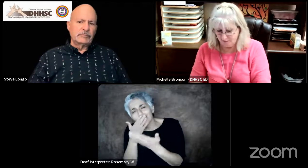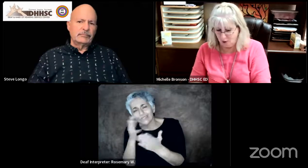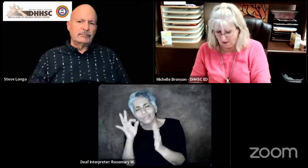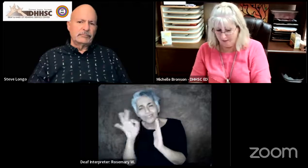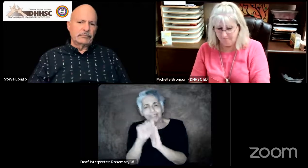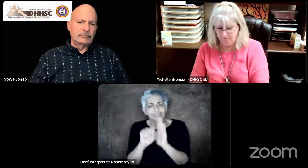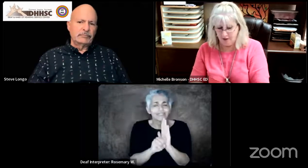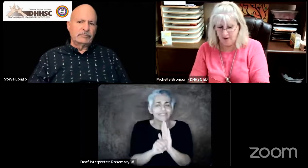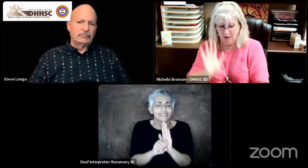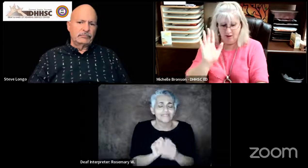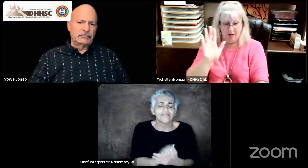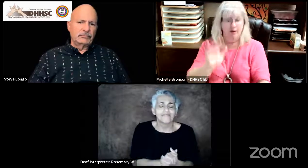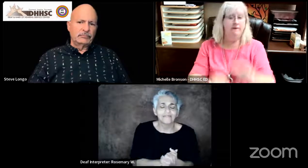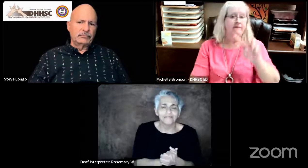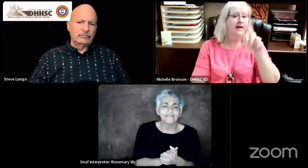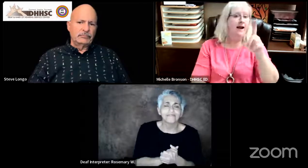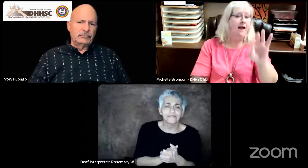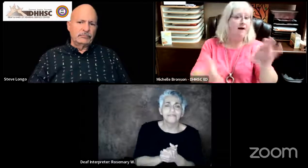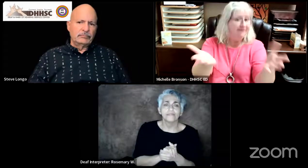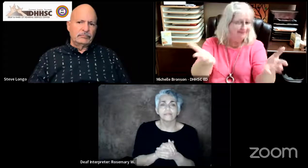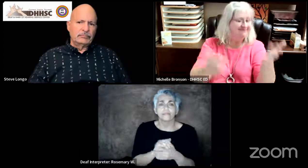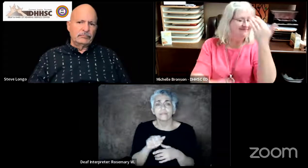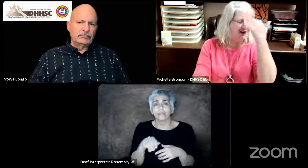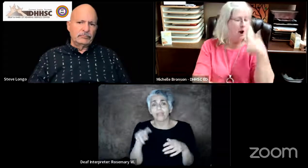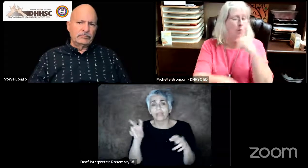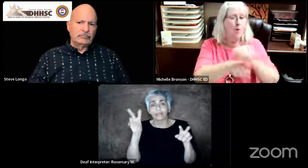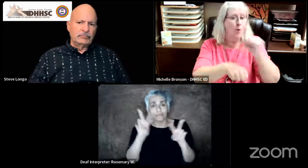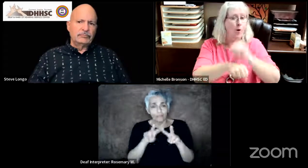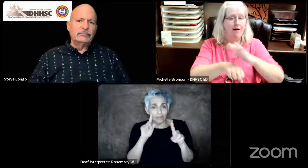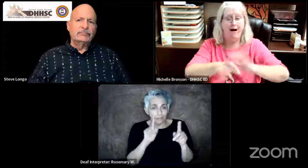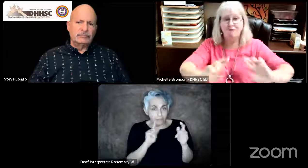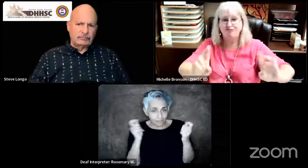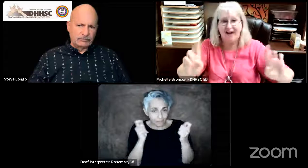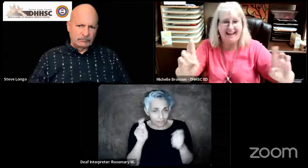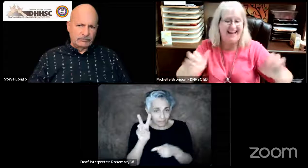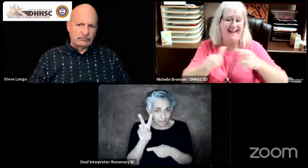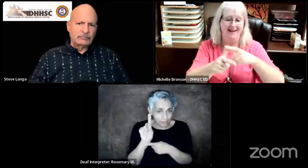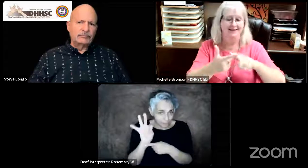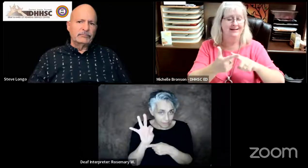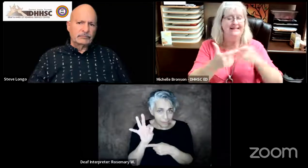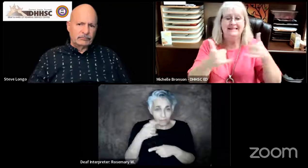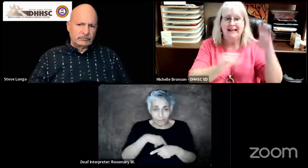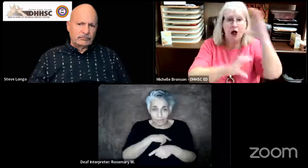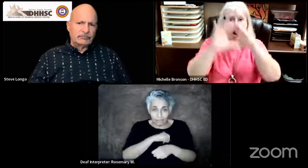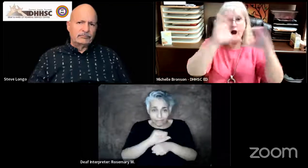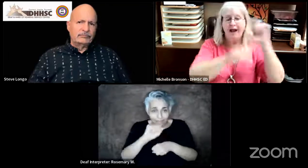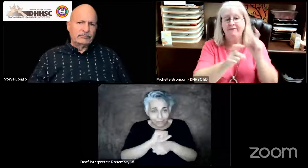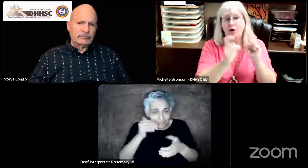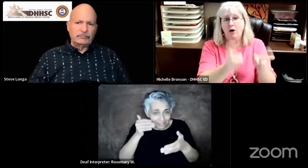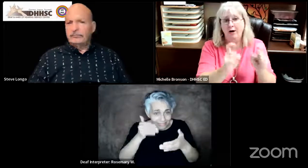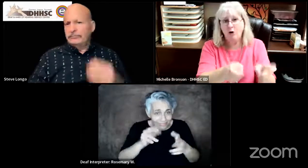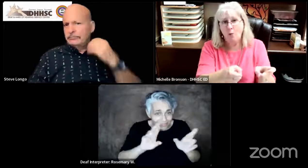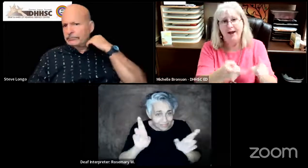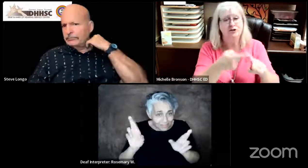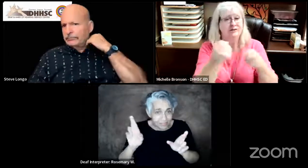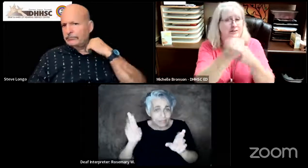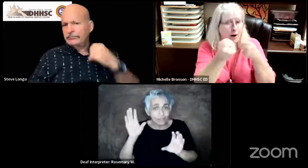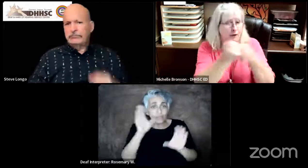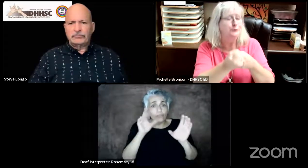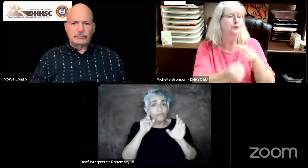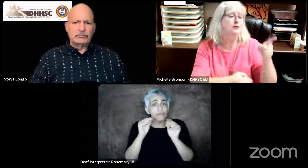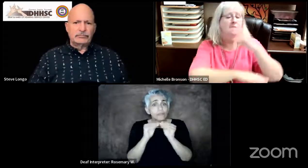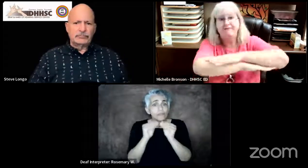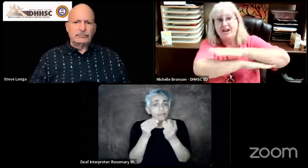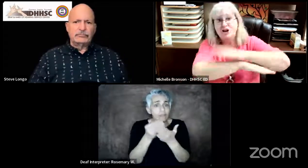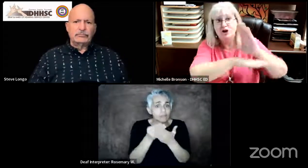the free ice cream for us. So that will be supplied. BDF, as you know, we're working on being ready. We are still searching